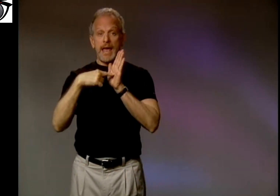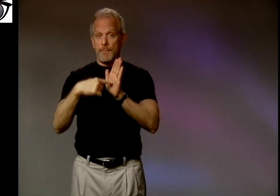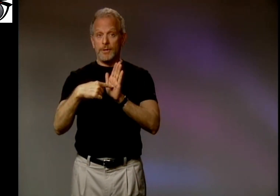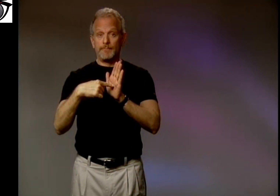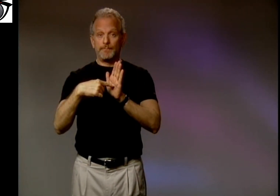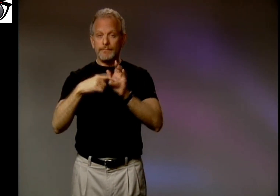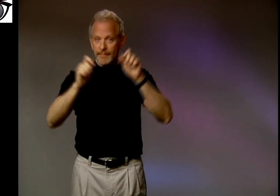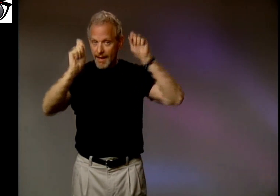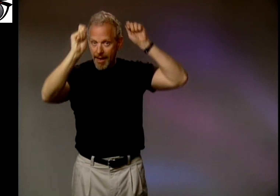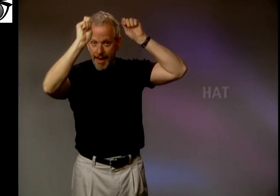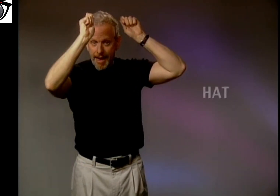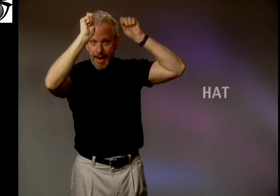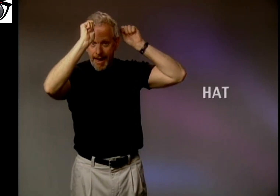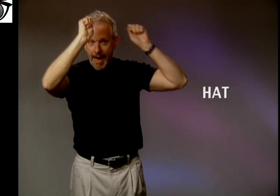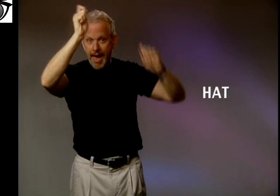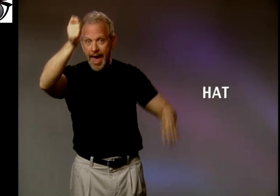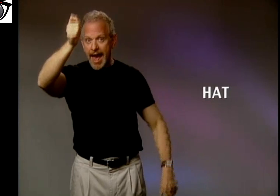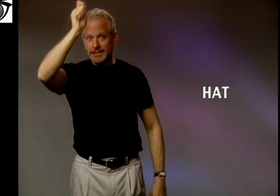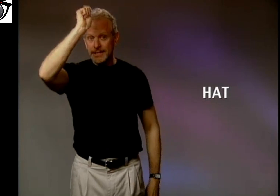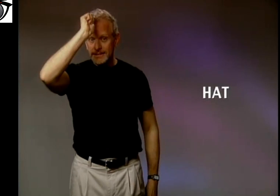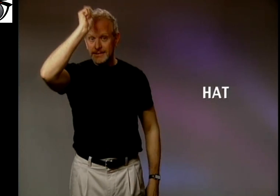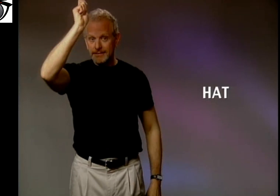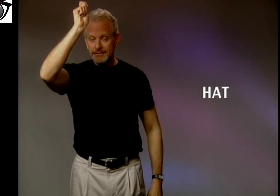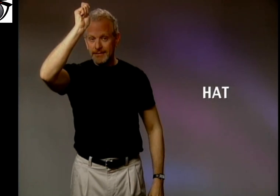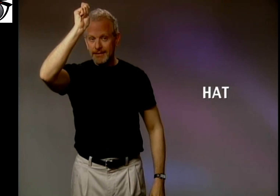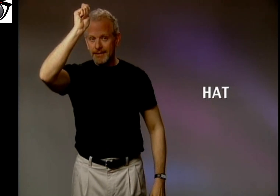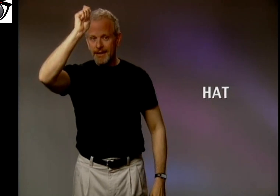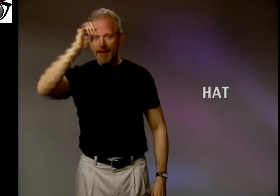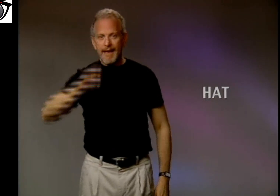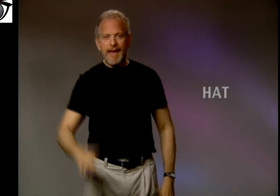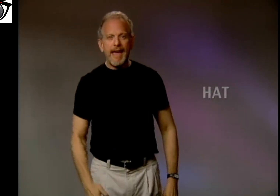For example, hat